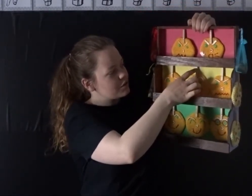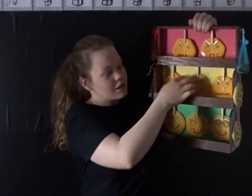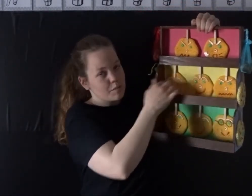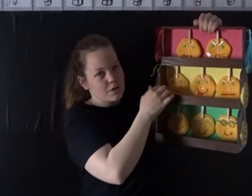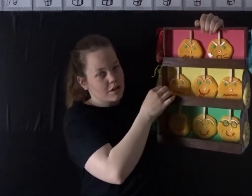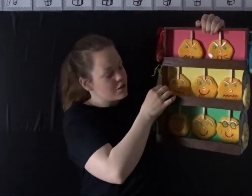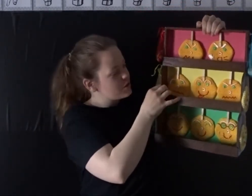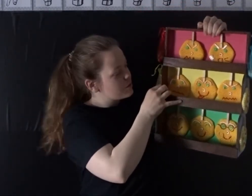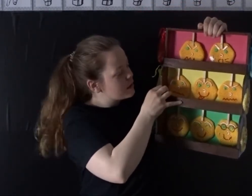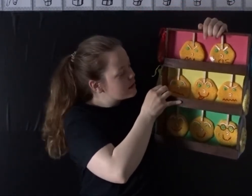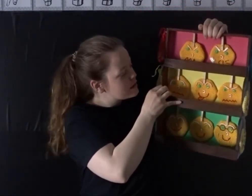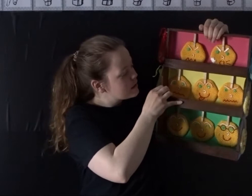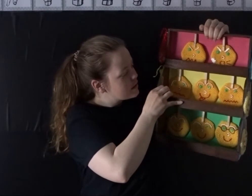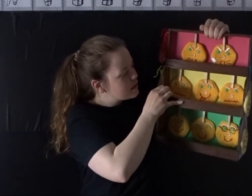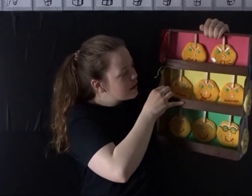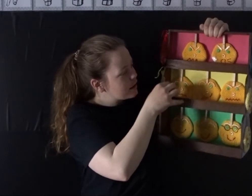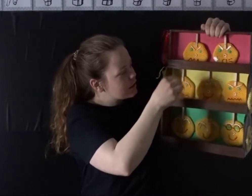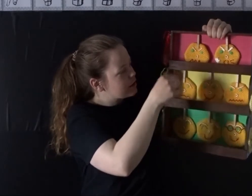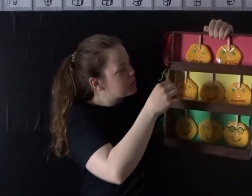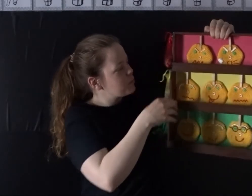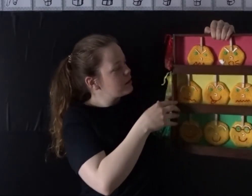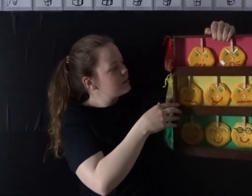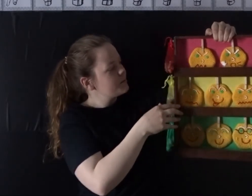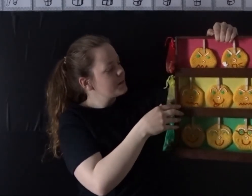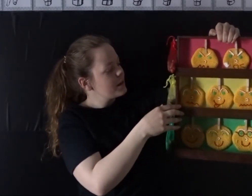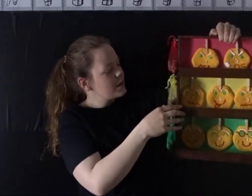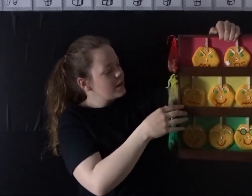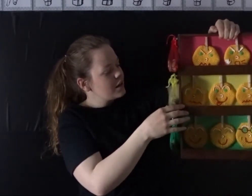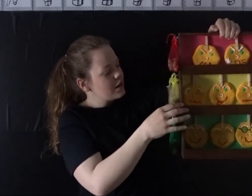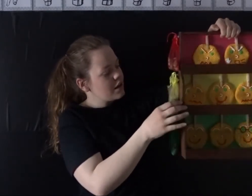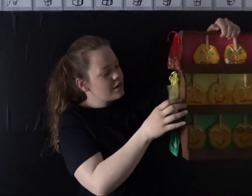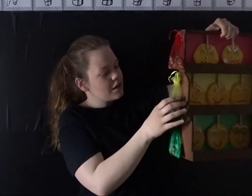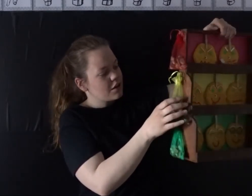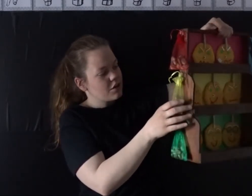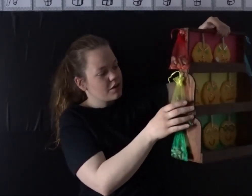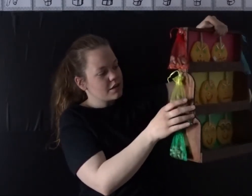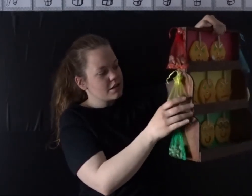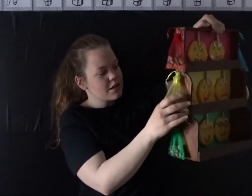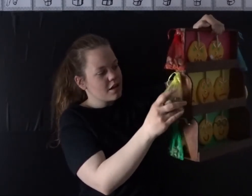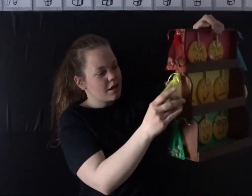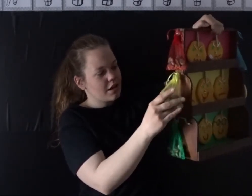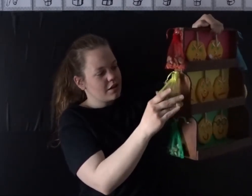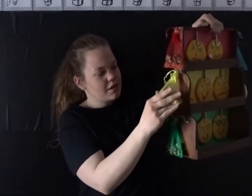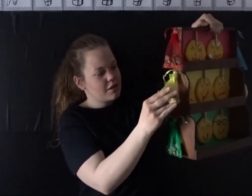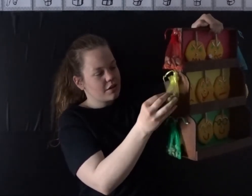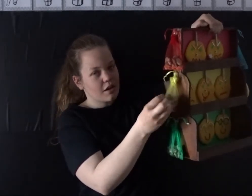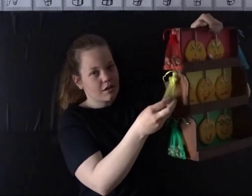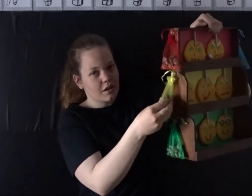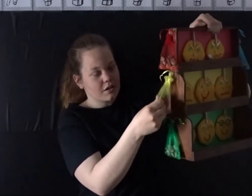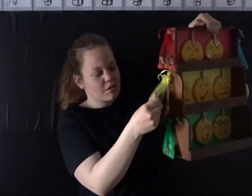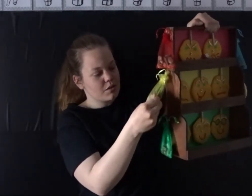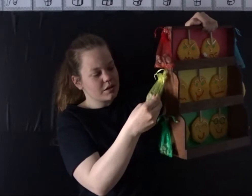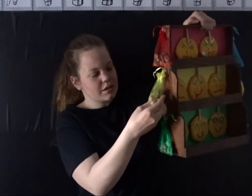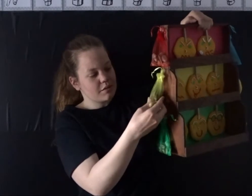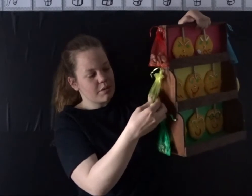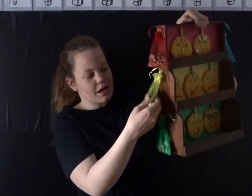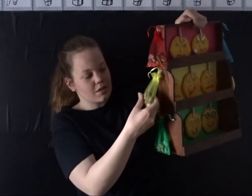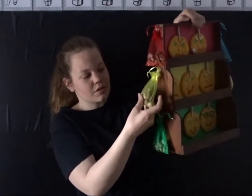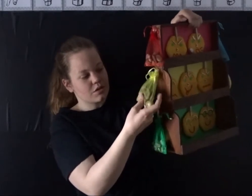clips on so that I could clip them in. And then on this side, there are color-coordinated bags with